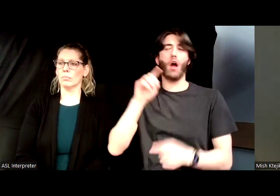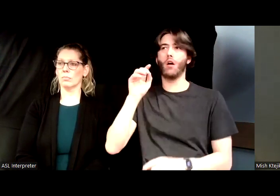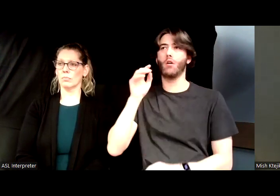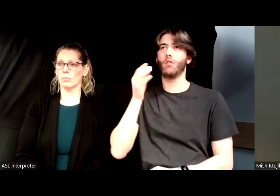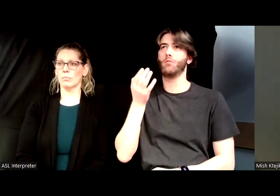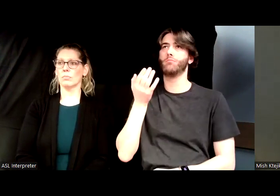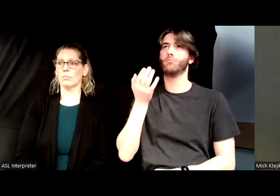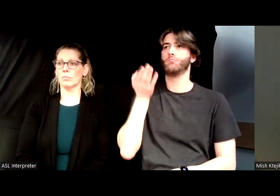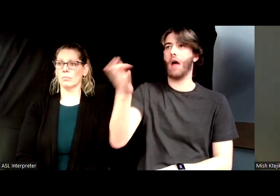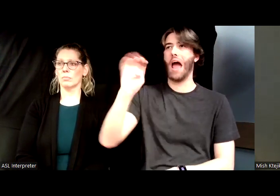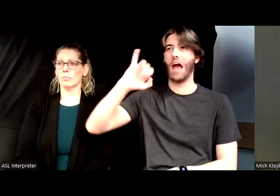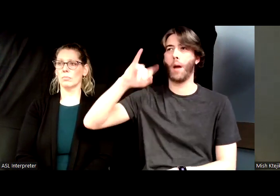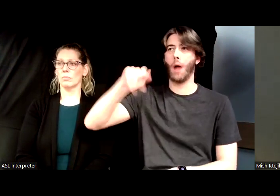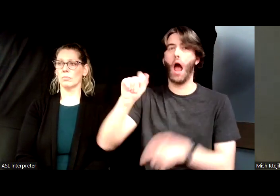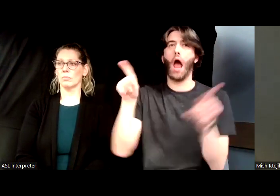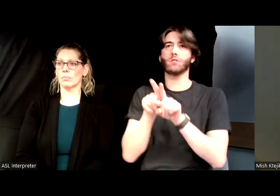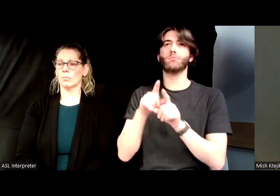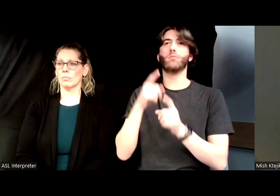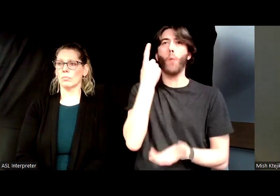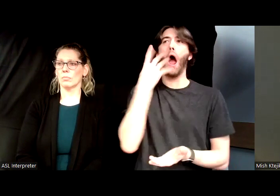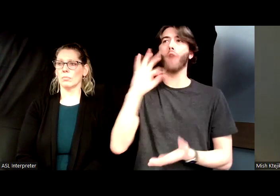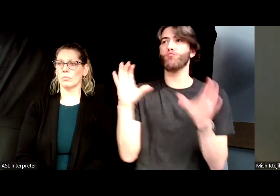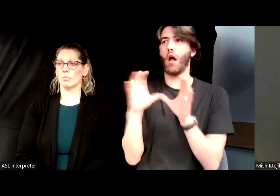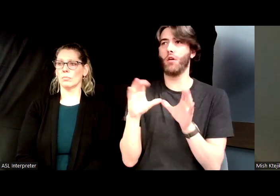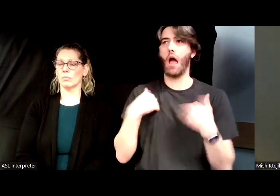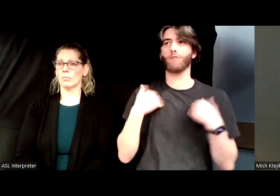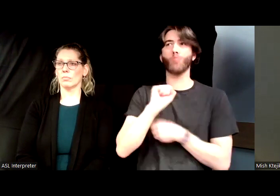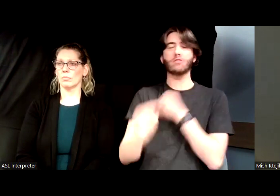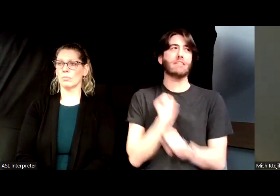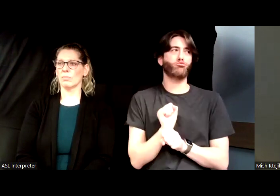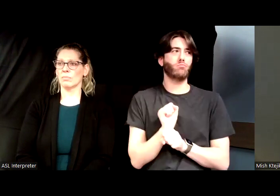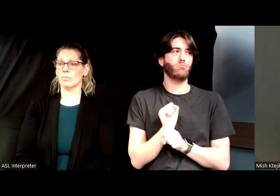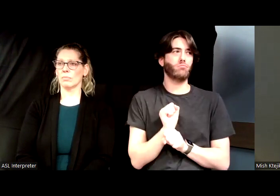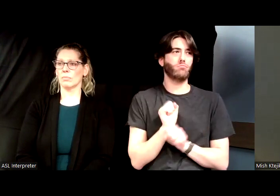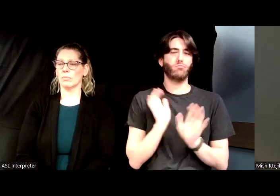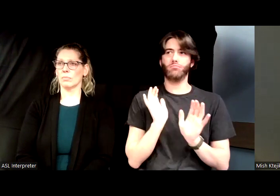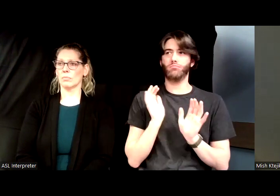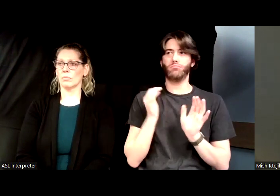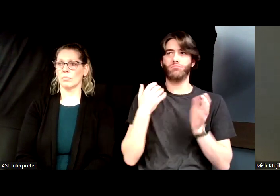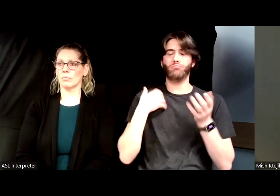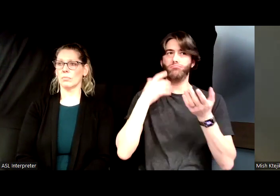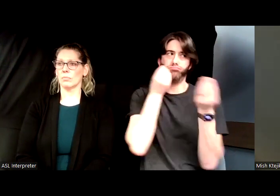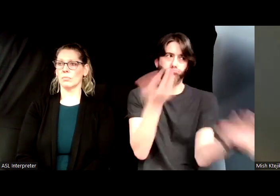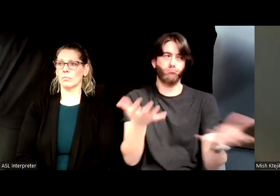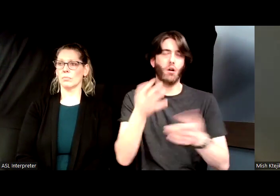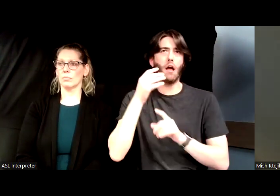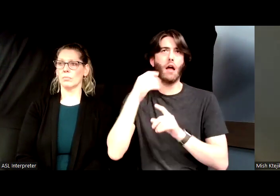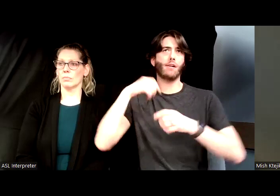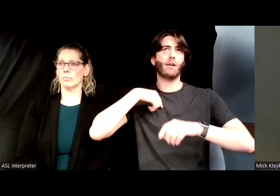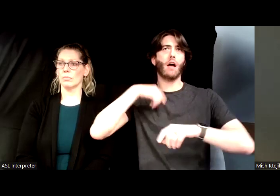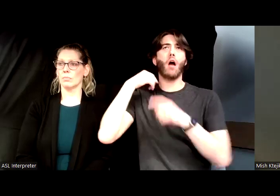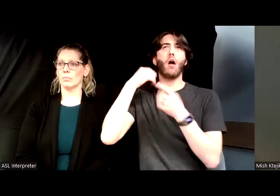I have reservations about the EIPA being one of those eligible credentials. I have